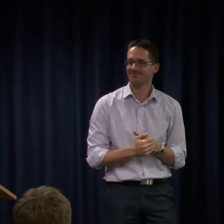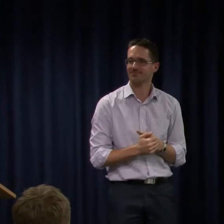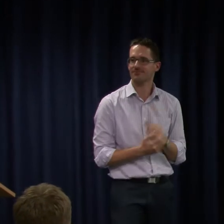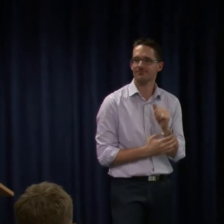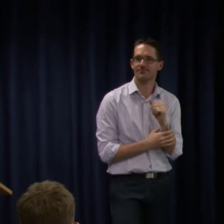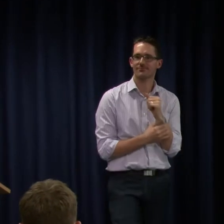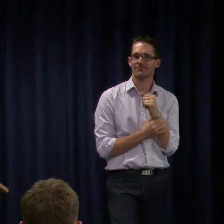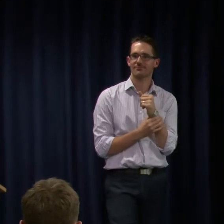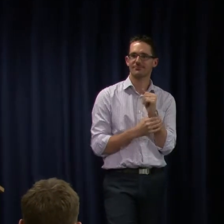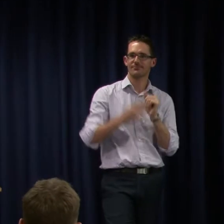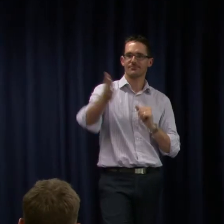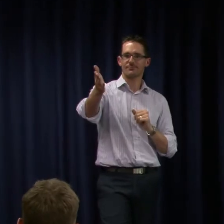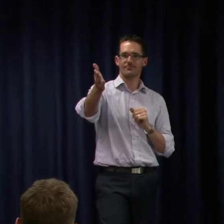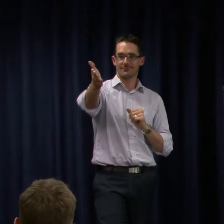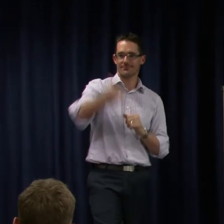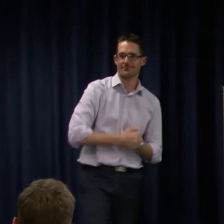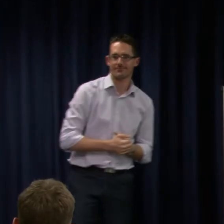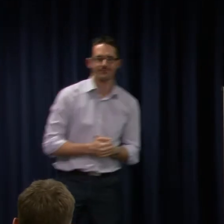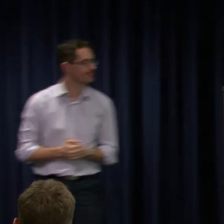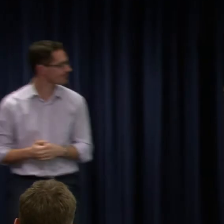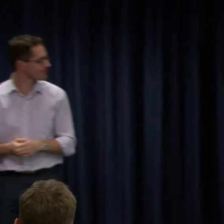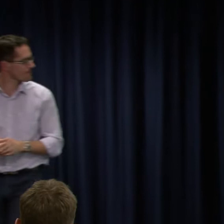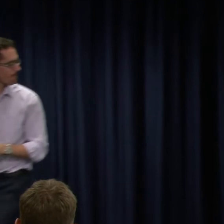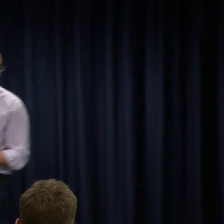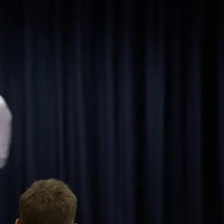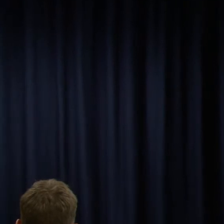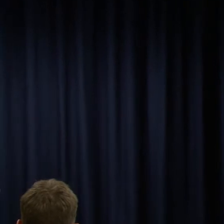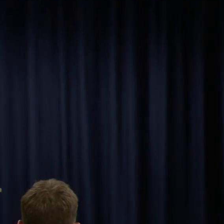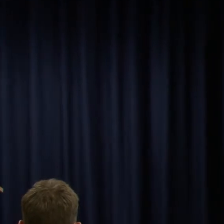increase our client base, if you like, by getting people to come to Vicdeaf?